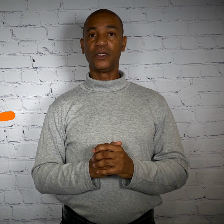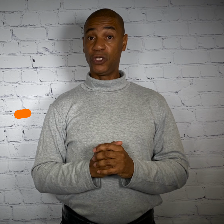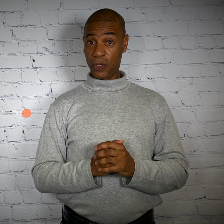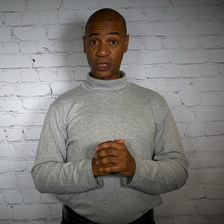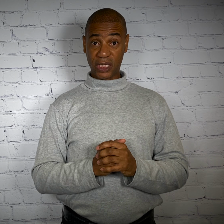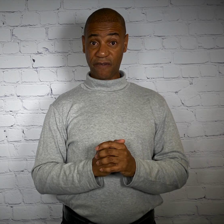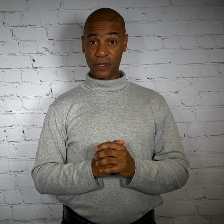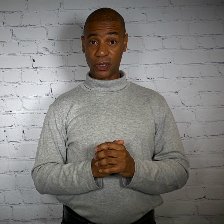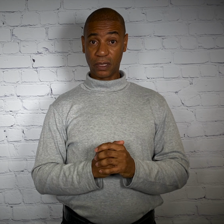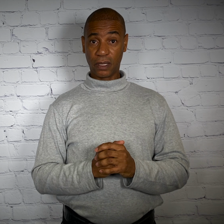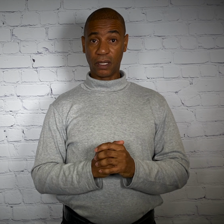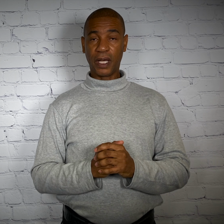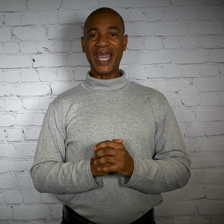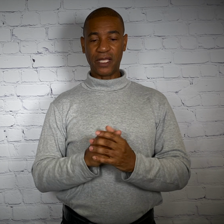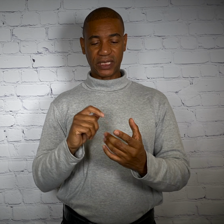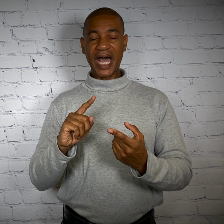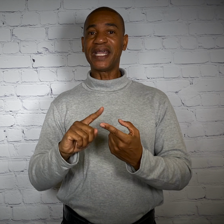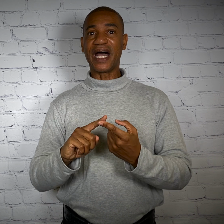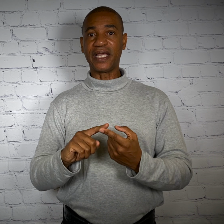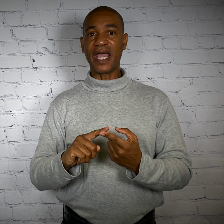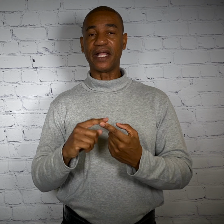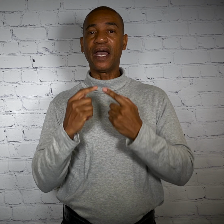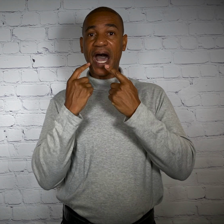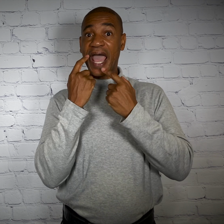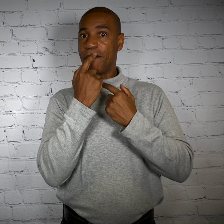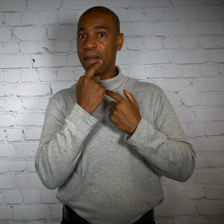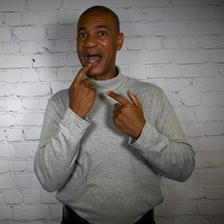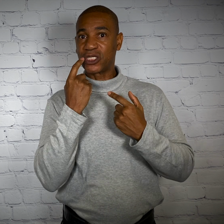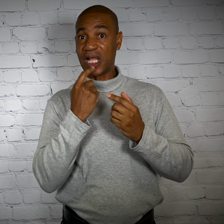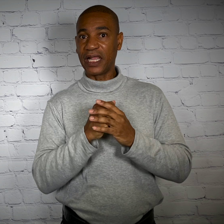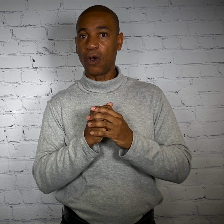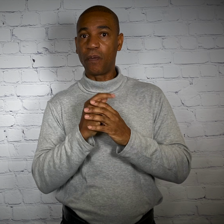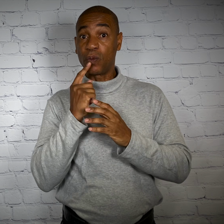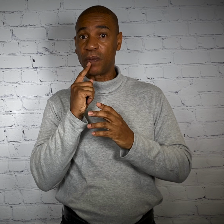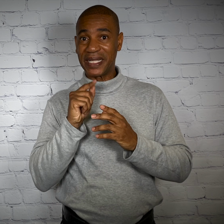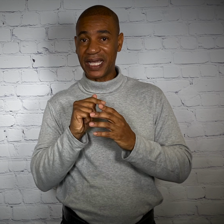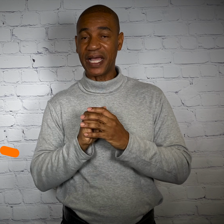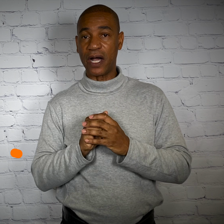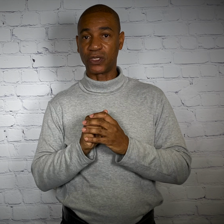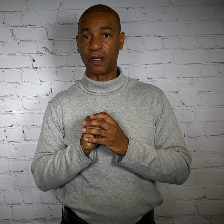Do you notice the difference? In the sign not yet, I have my mouth slightly open with my tongue out some.